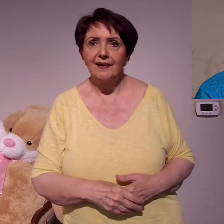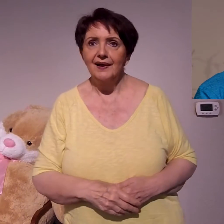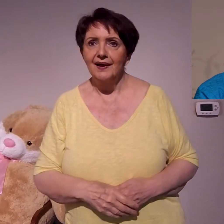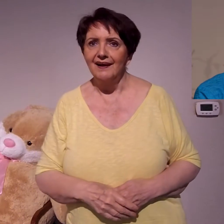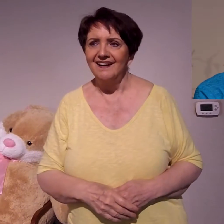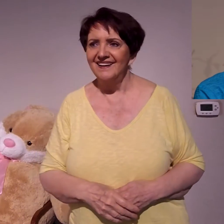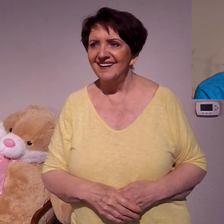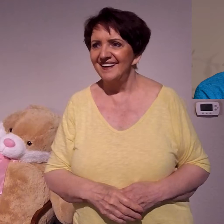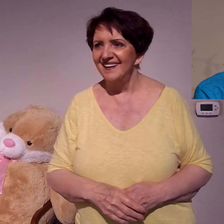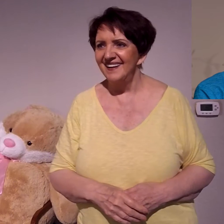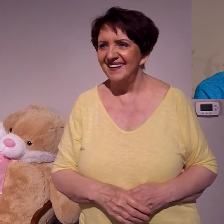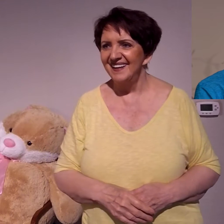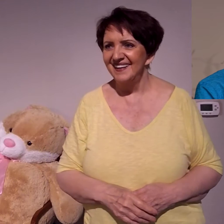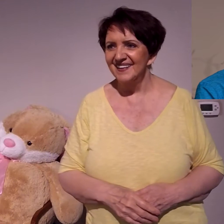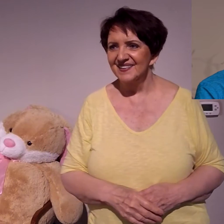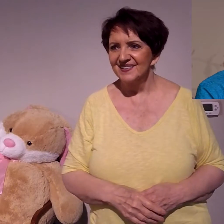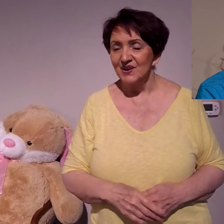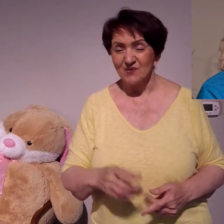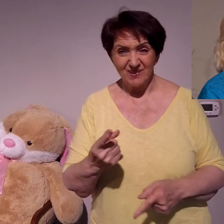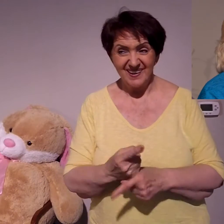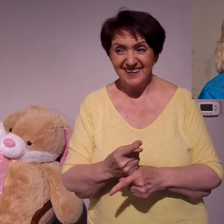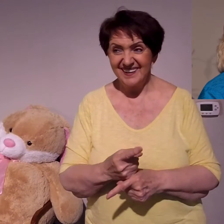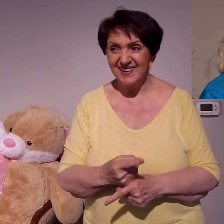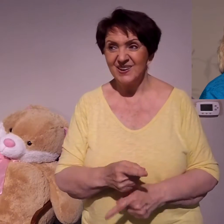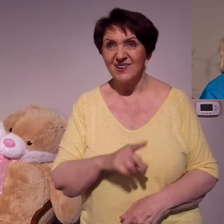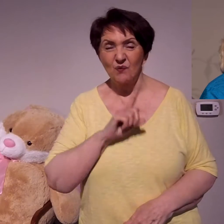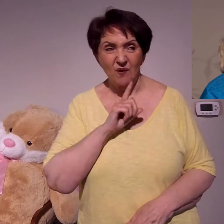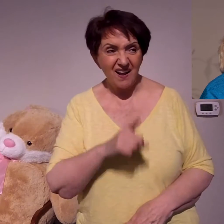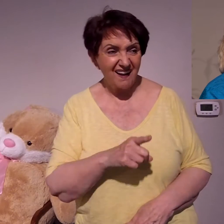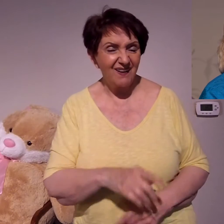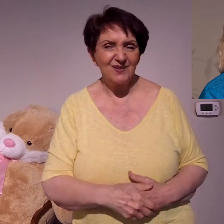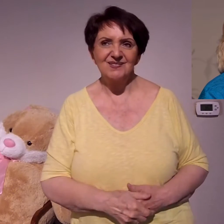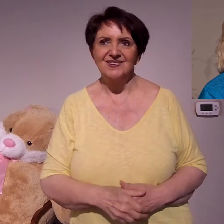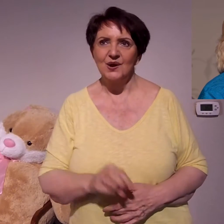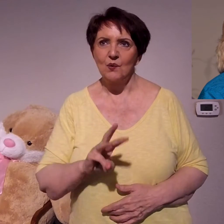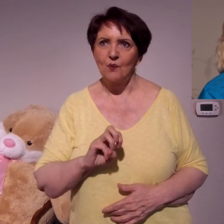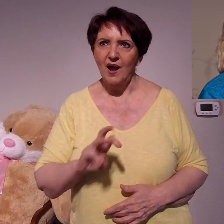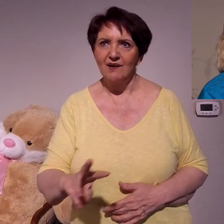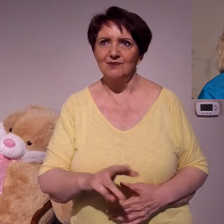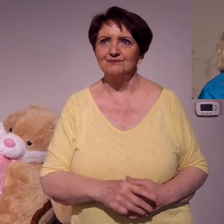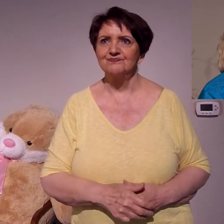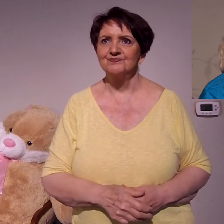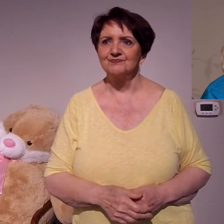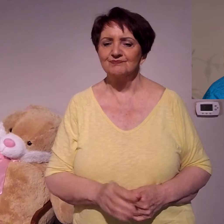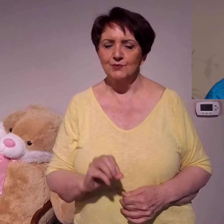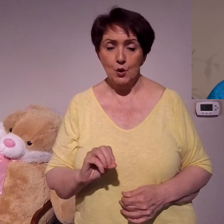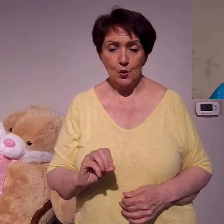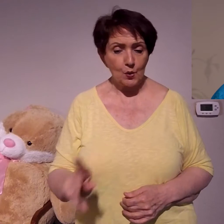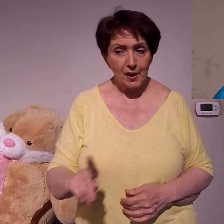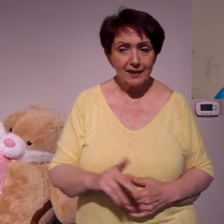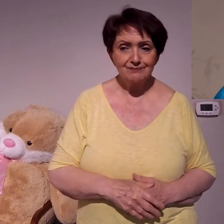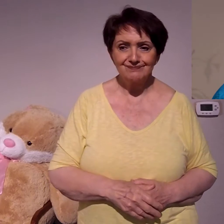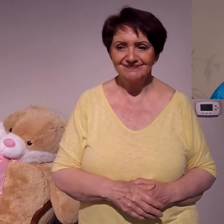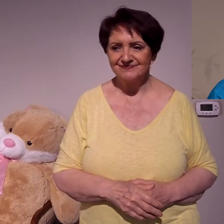I know, right? And I have to stop and breathe that in and go, okay.